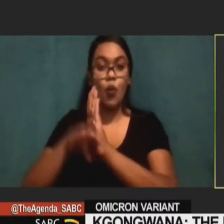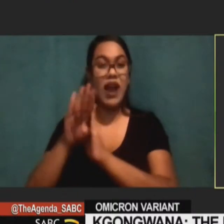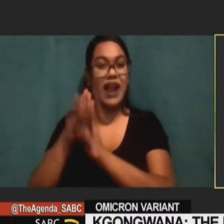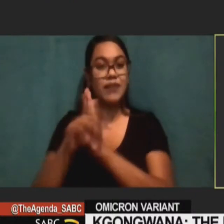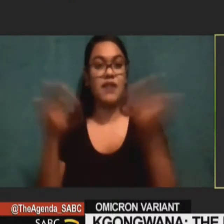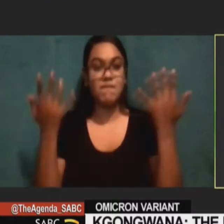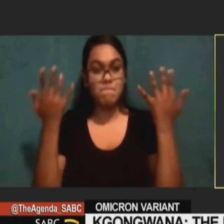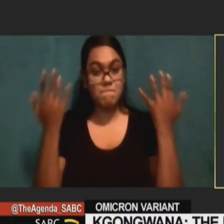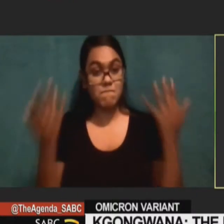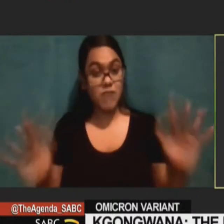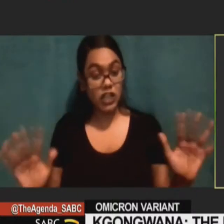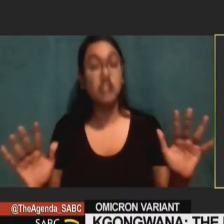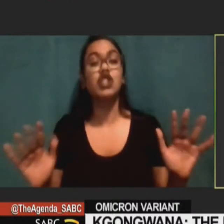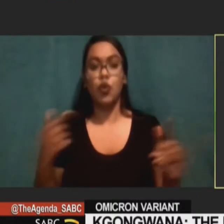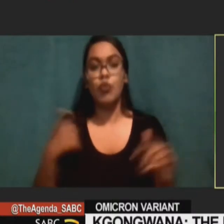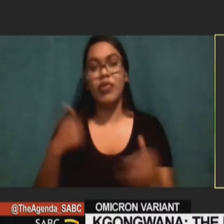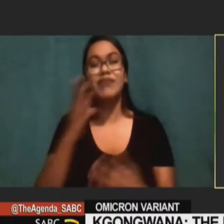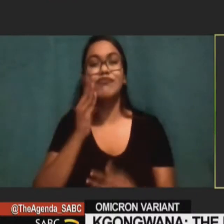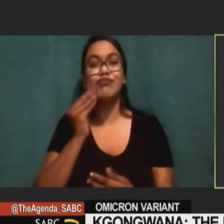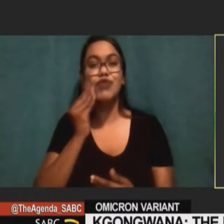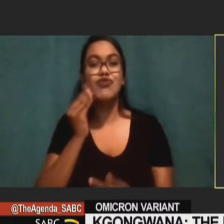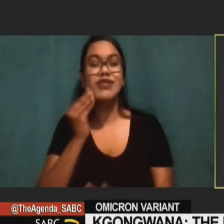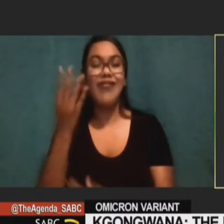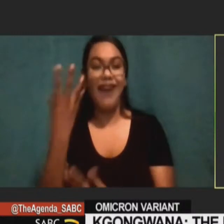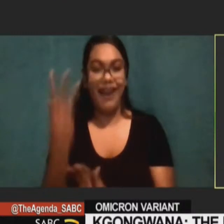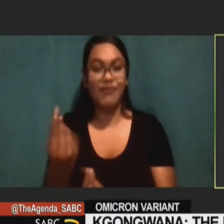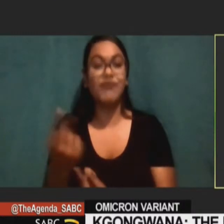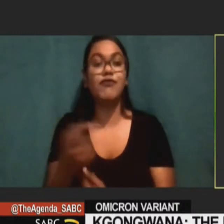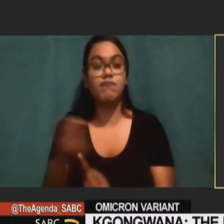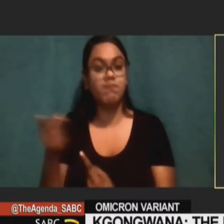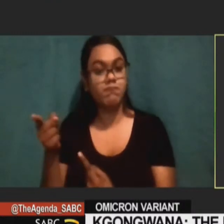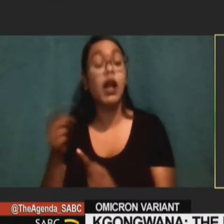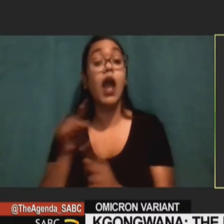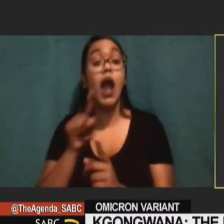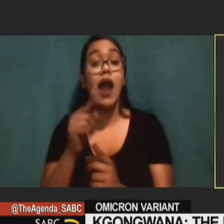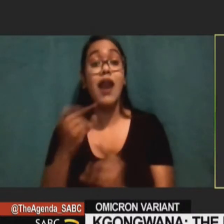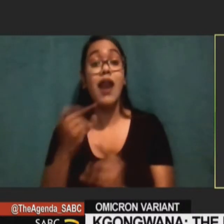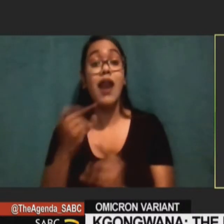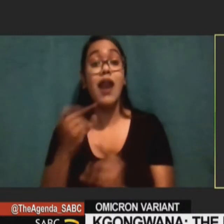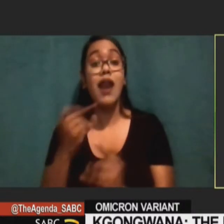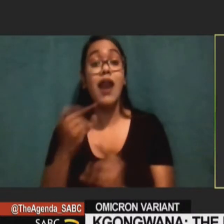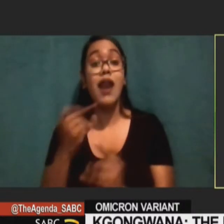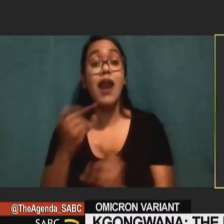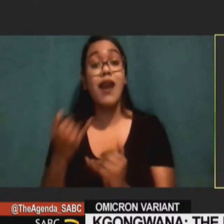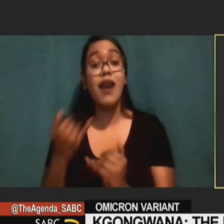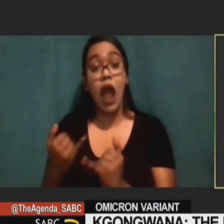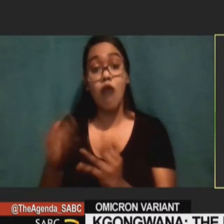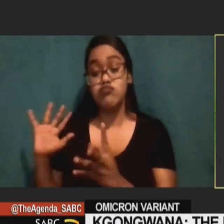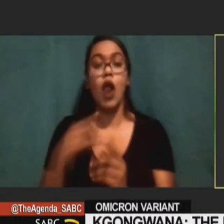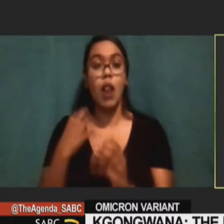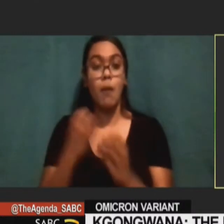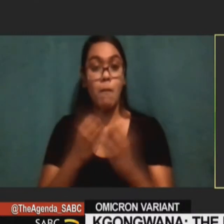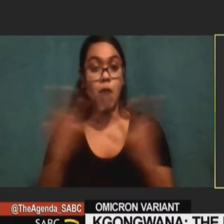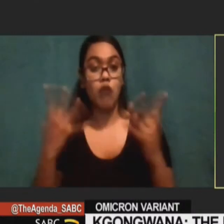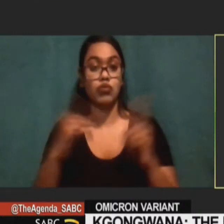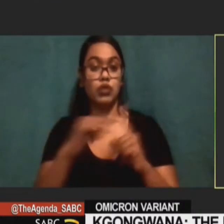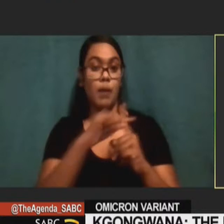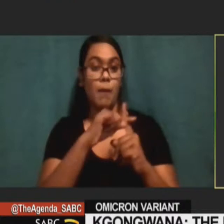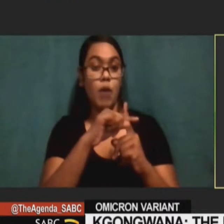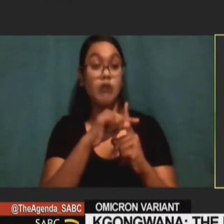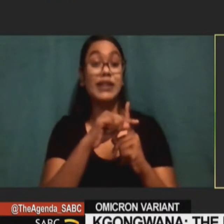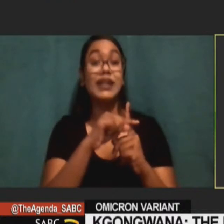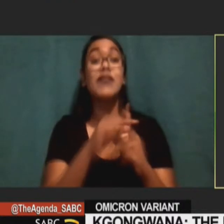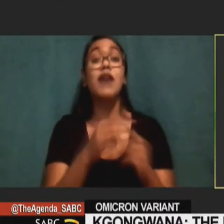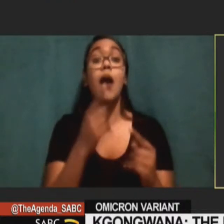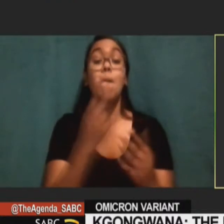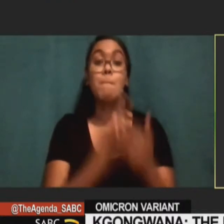wave. But overall, I think our cases that we've seen is also positive cases in both vaccinated and unvaccinated